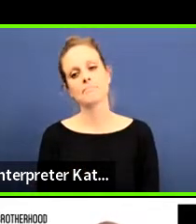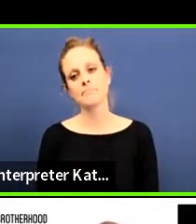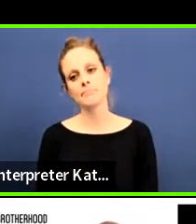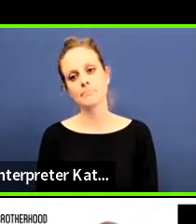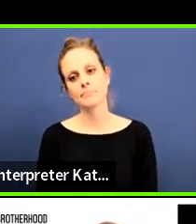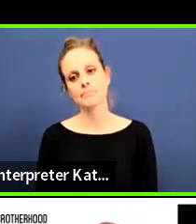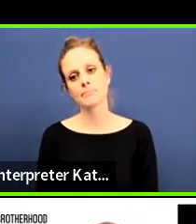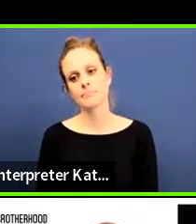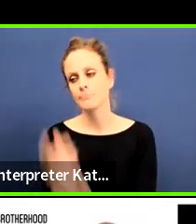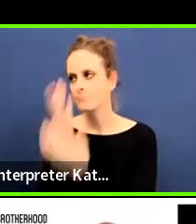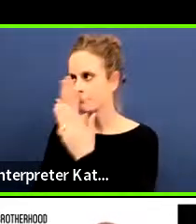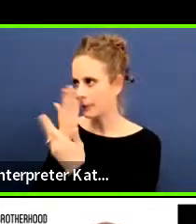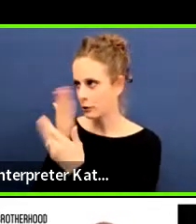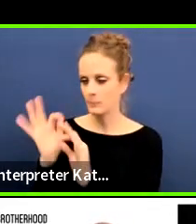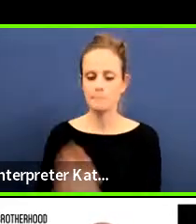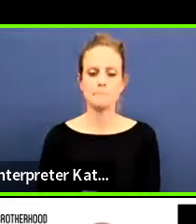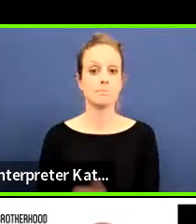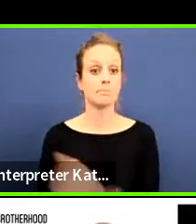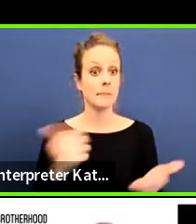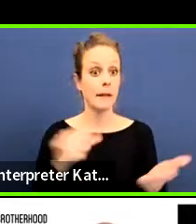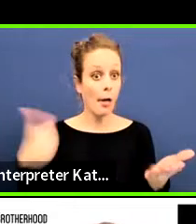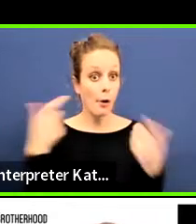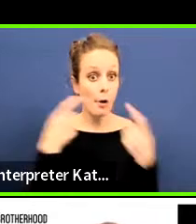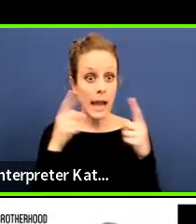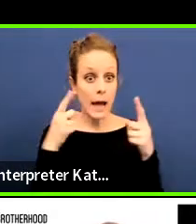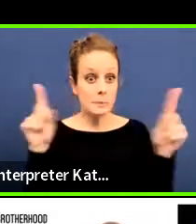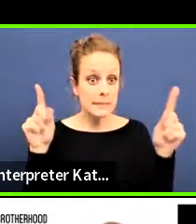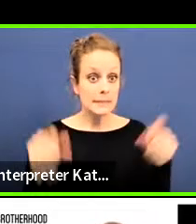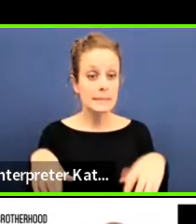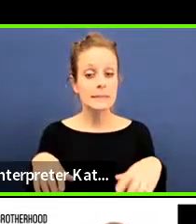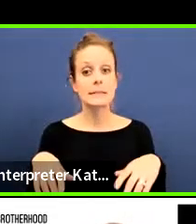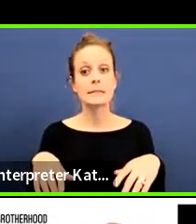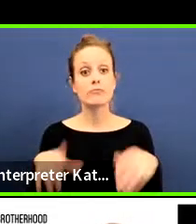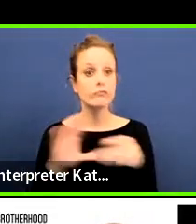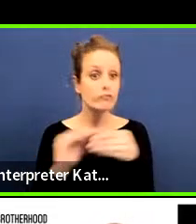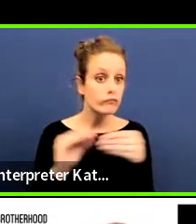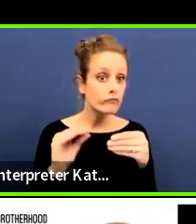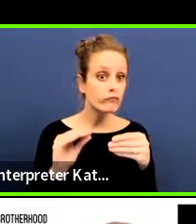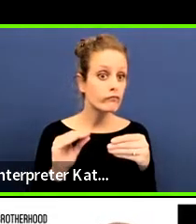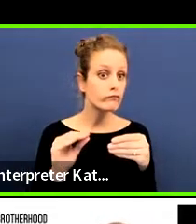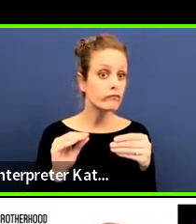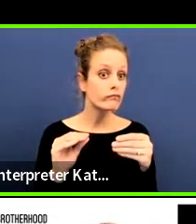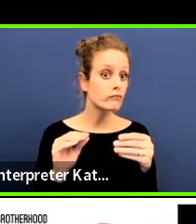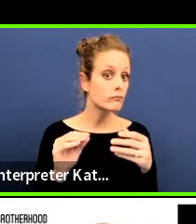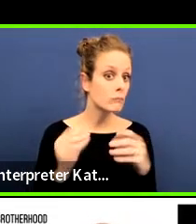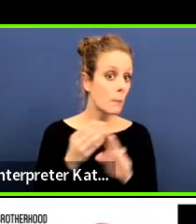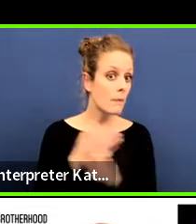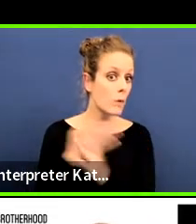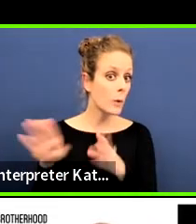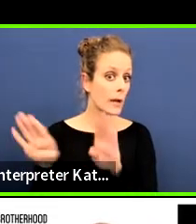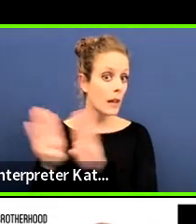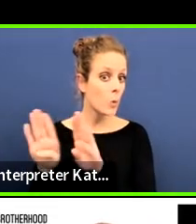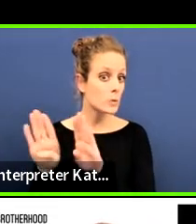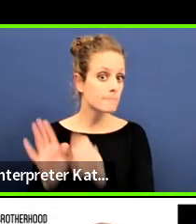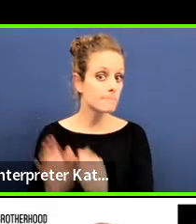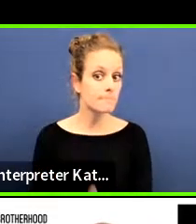Cool. Thank you for that. Anything else by way of announcement before we close out?